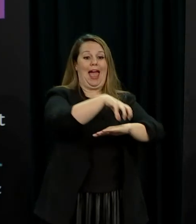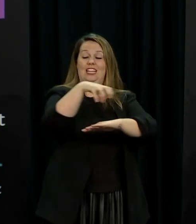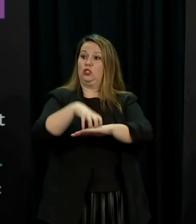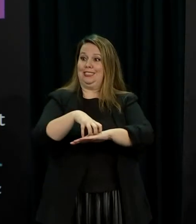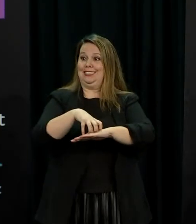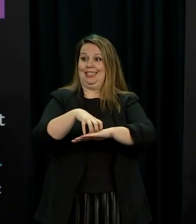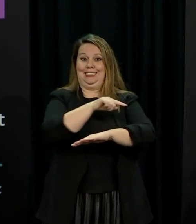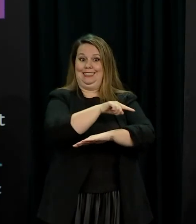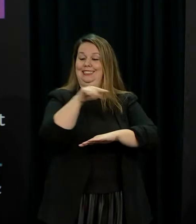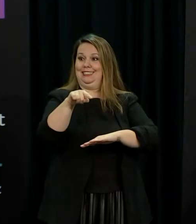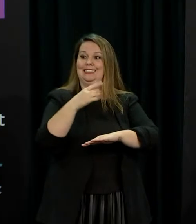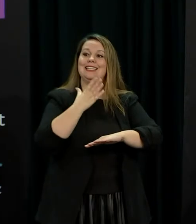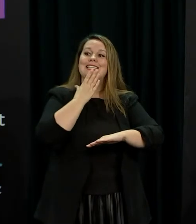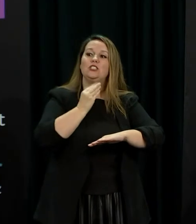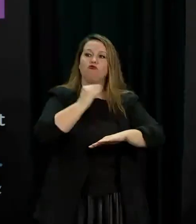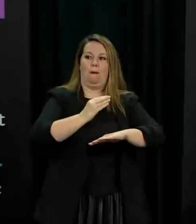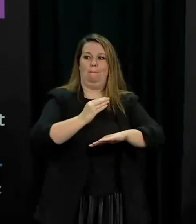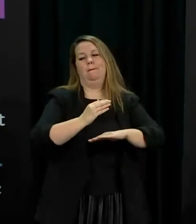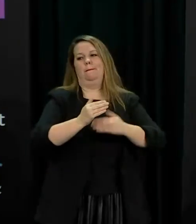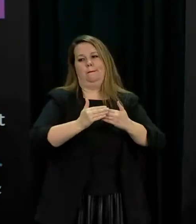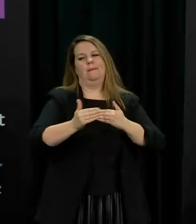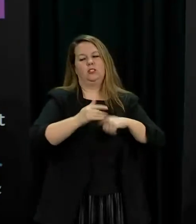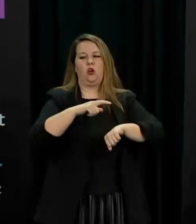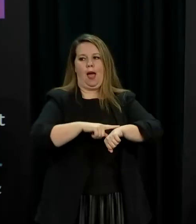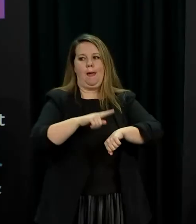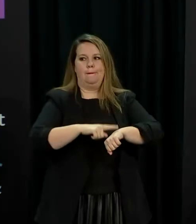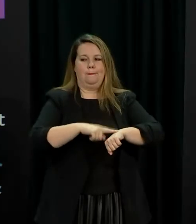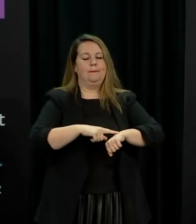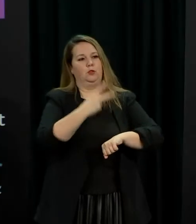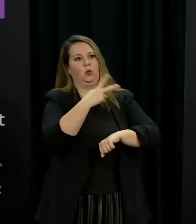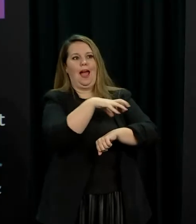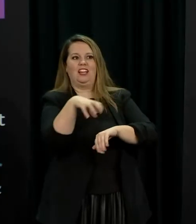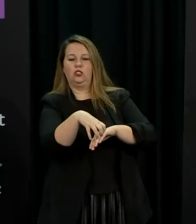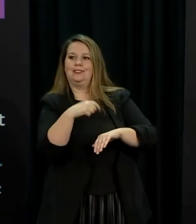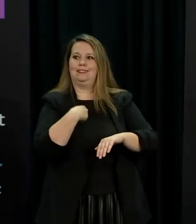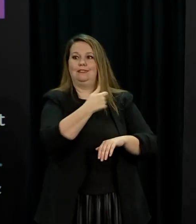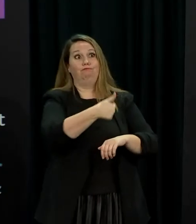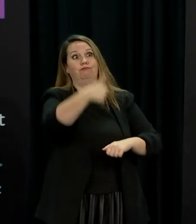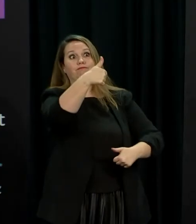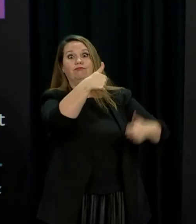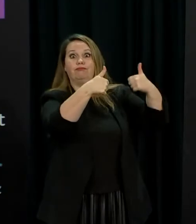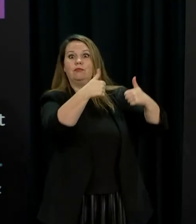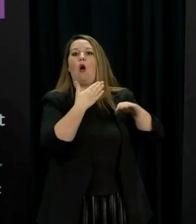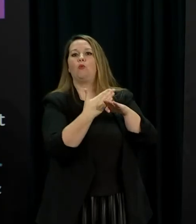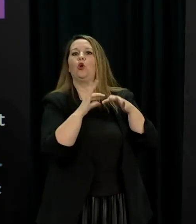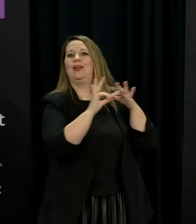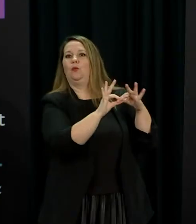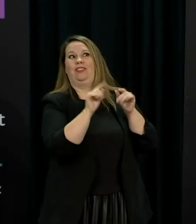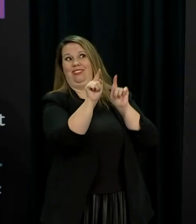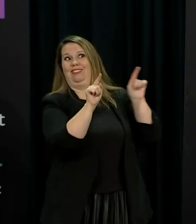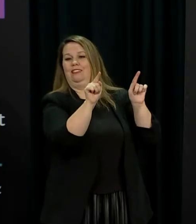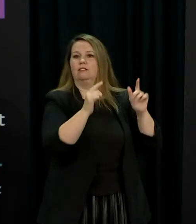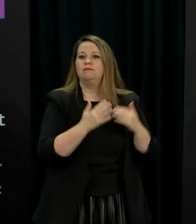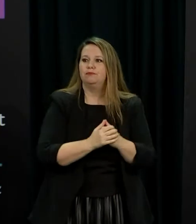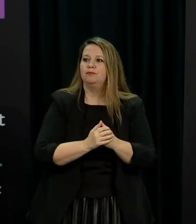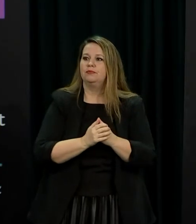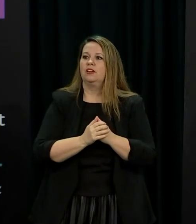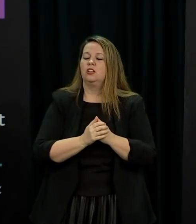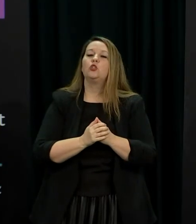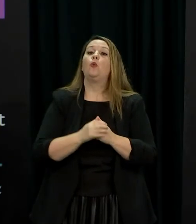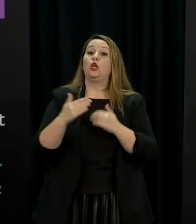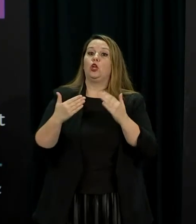already. But what I would say is that, of course, the timing of that new system and what will be a